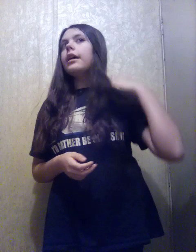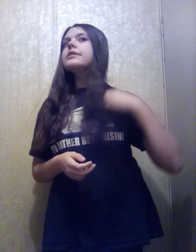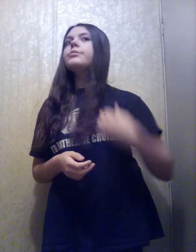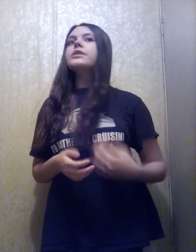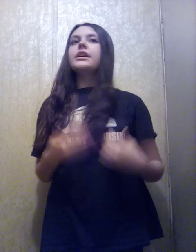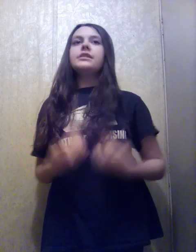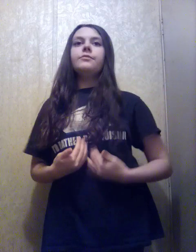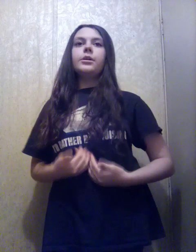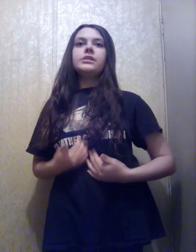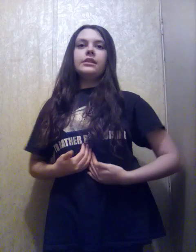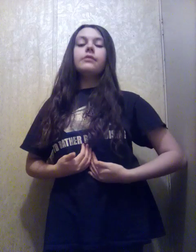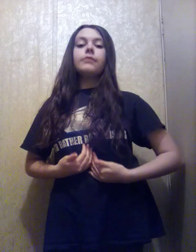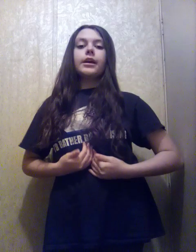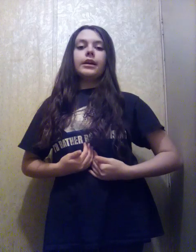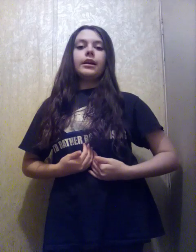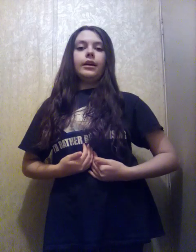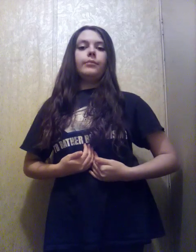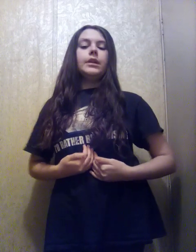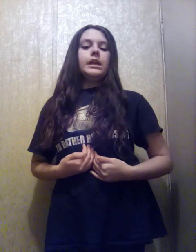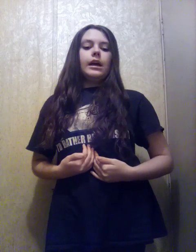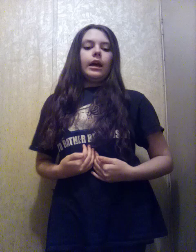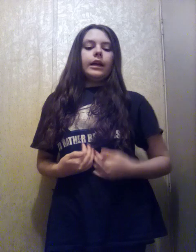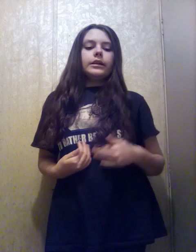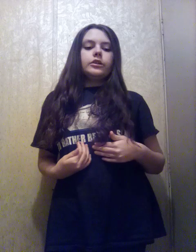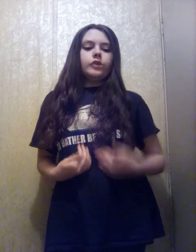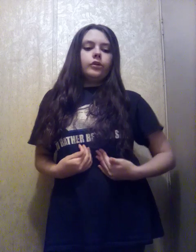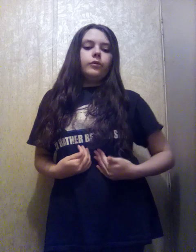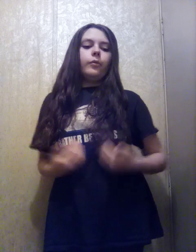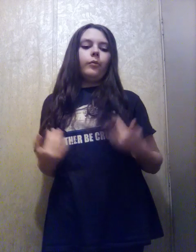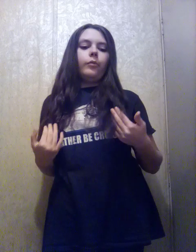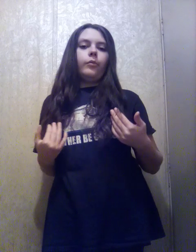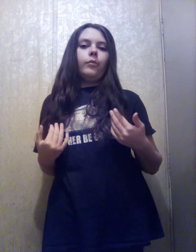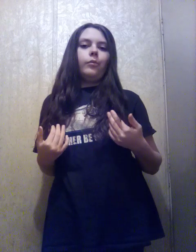as a protective person like I am, I don't